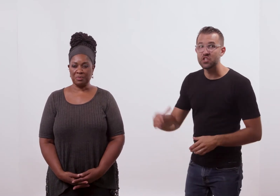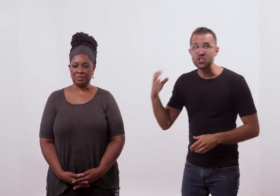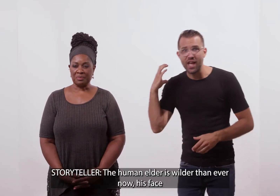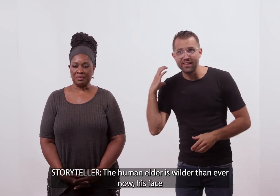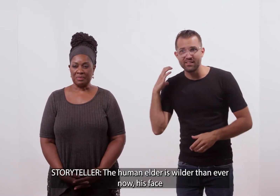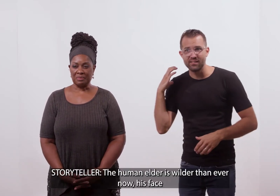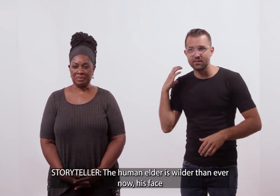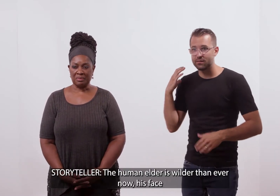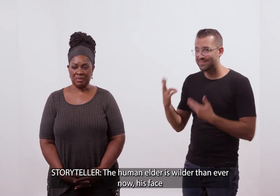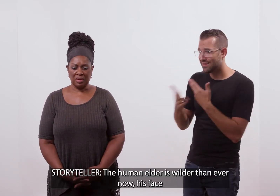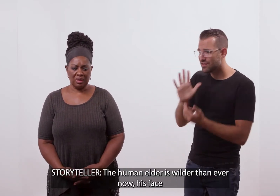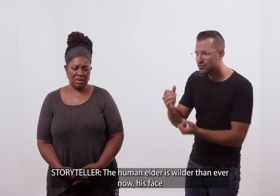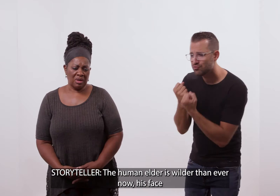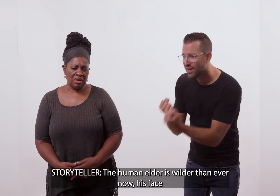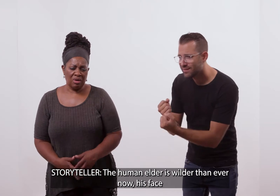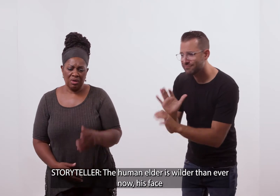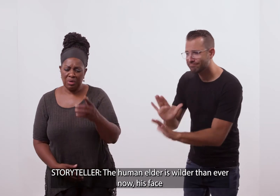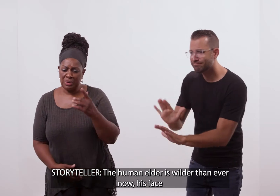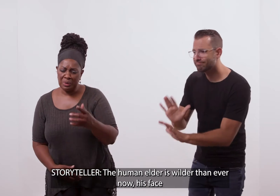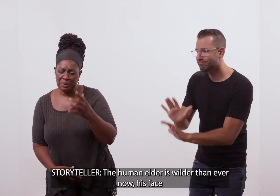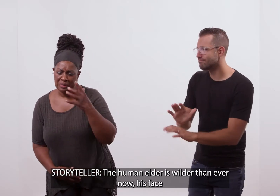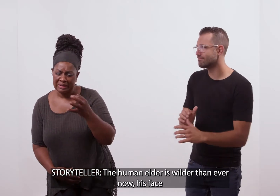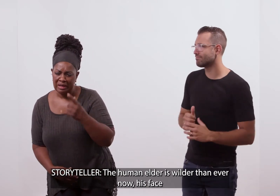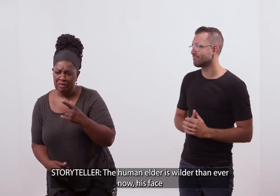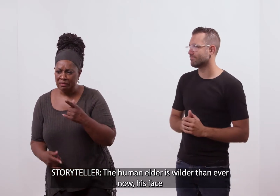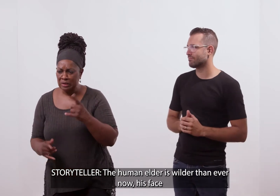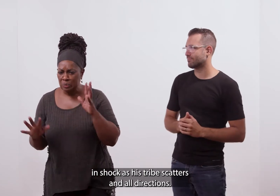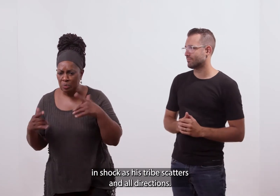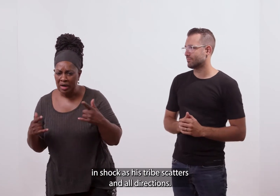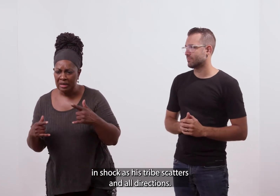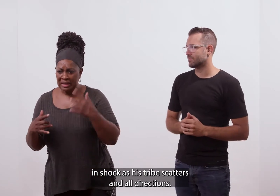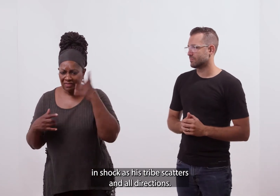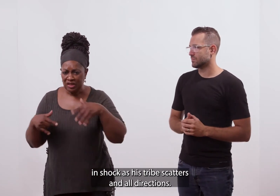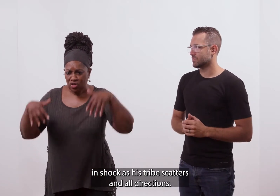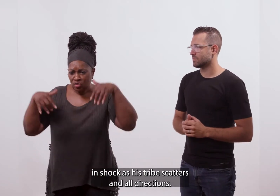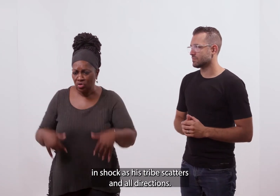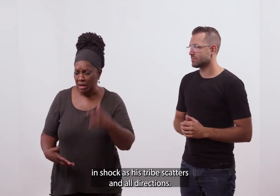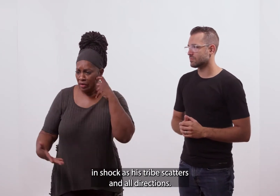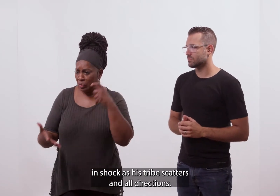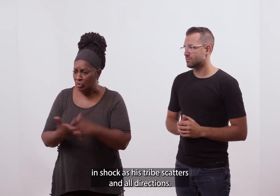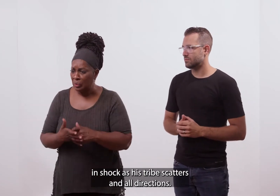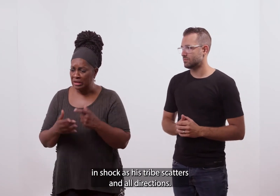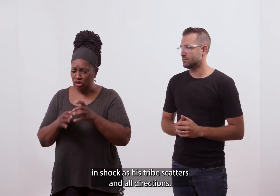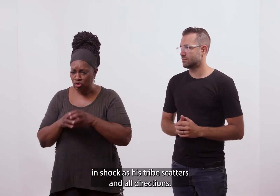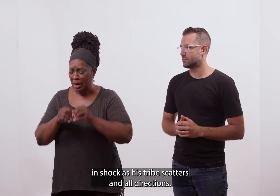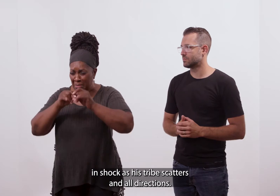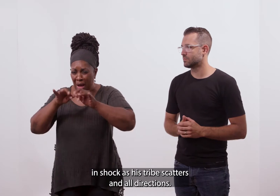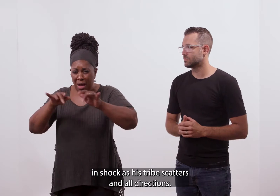The human elder is wilder than ever now, his face in shock as his tribe scatters